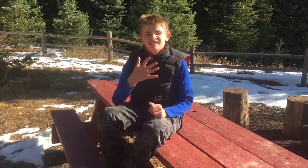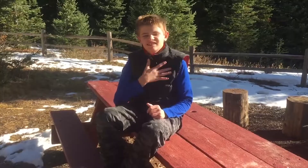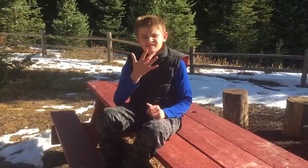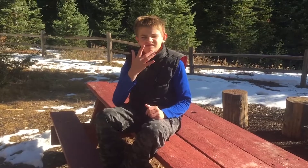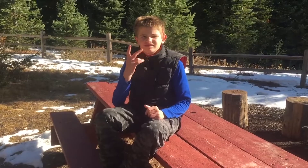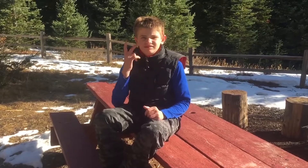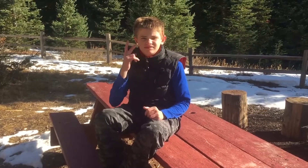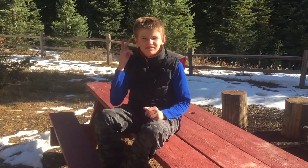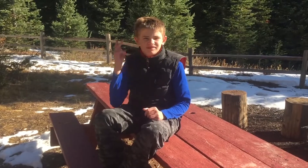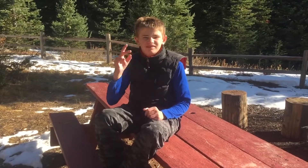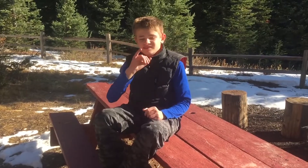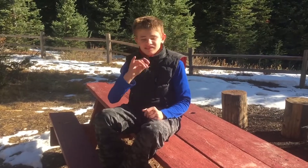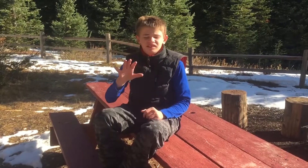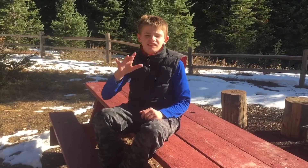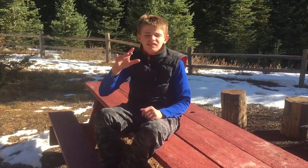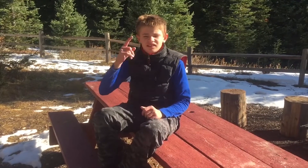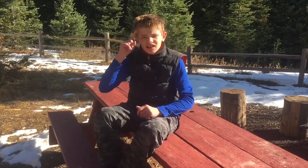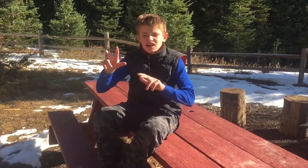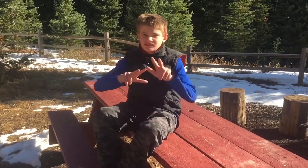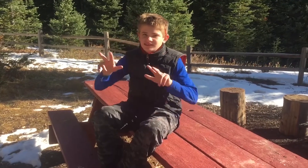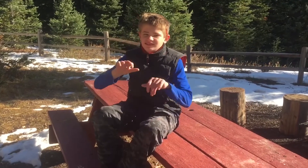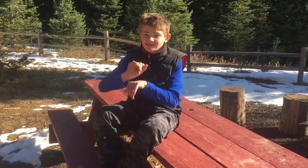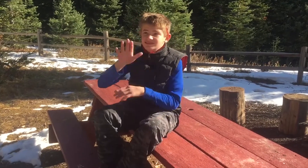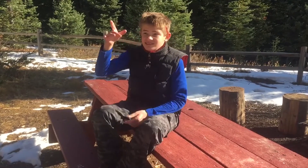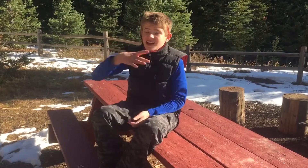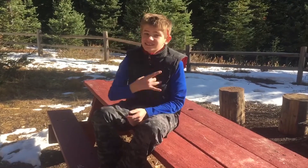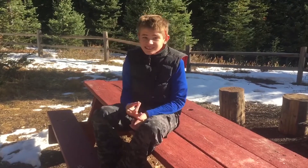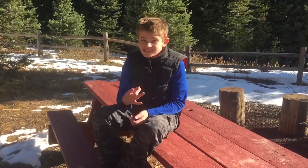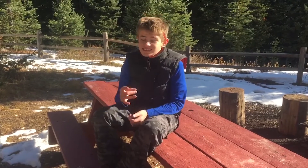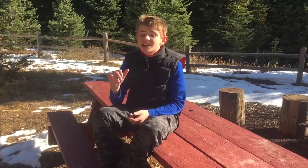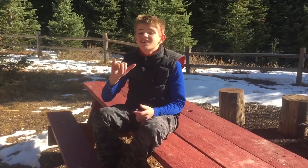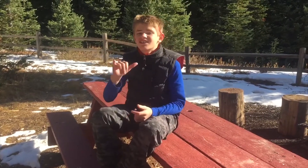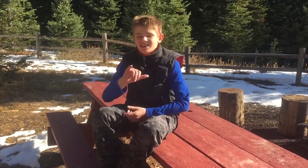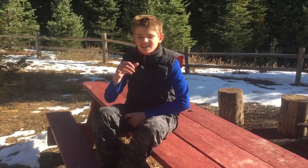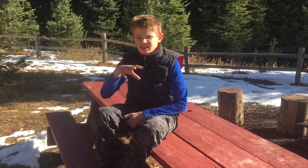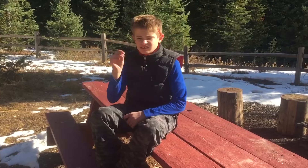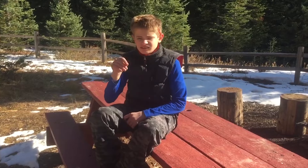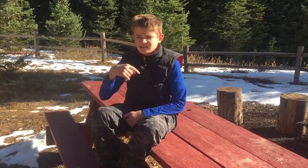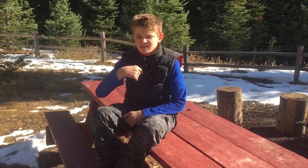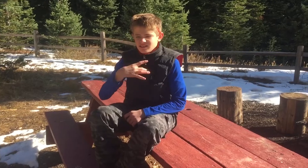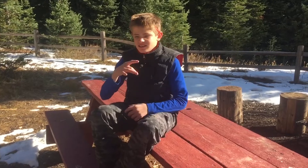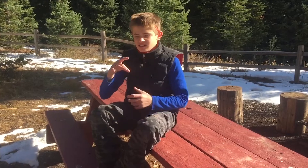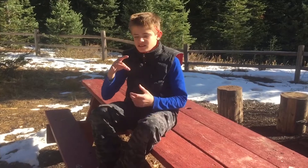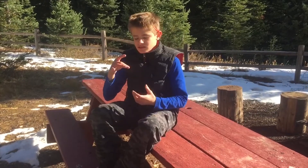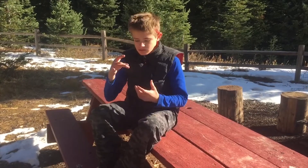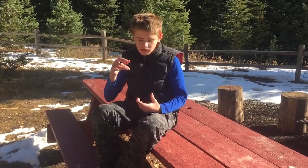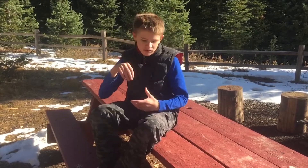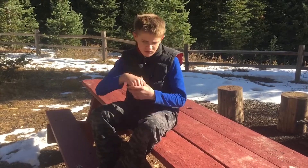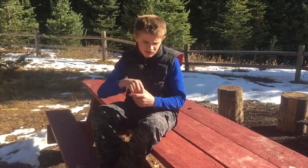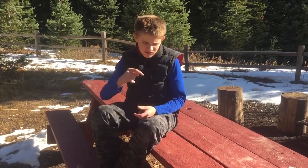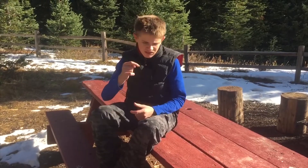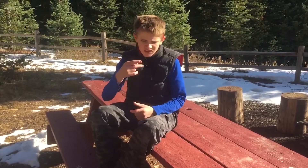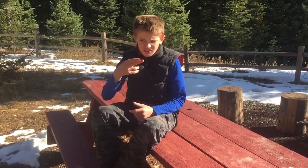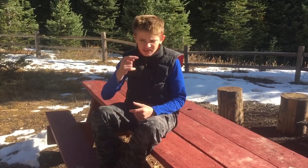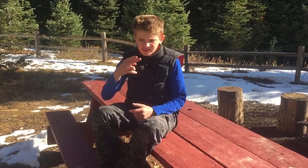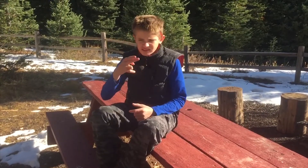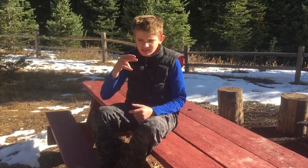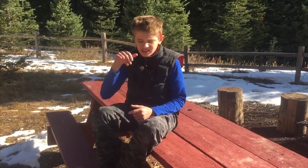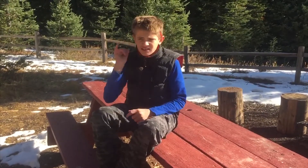My favorite part of the trip was hiking up the mountain. I really liked it. And I think it was Thursday or yesterday we went hiking